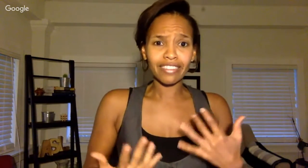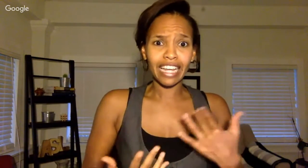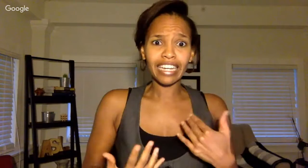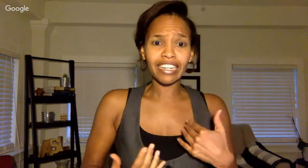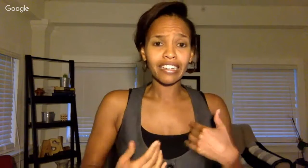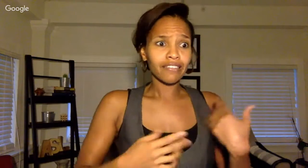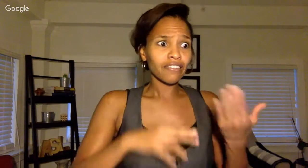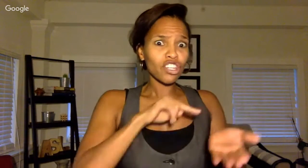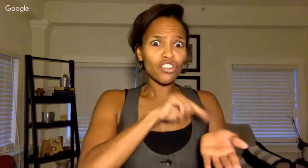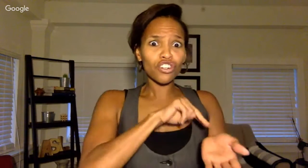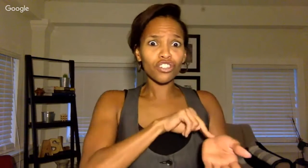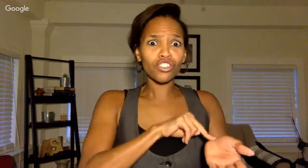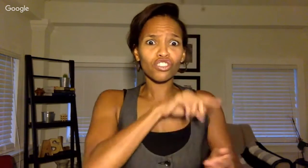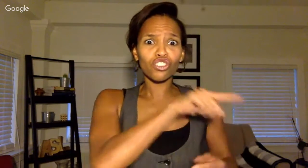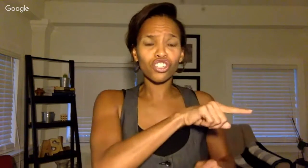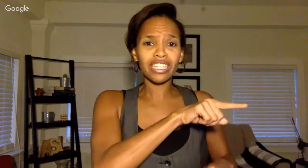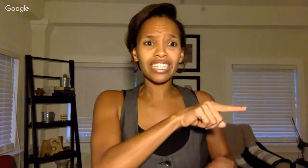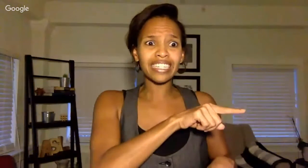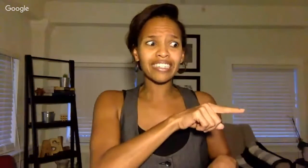like the nurse, she,